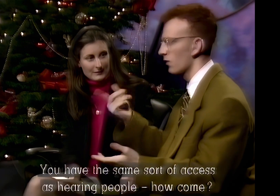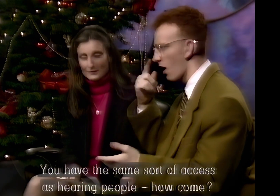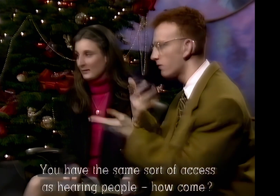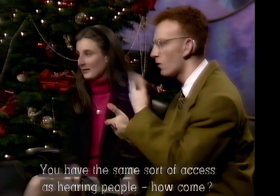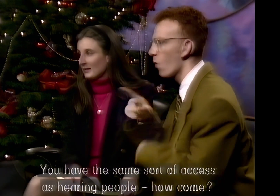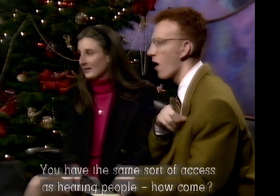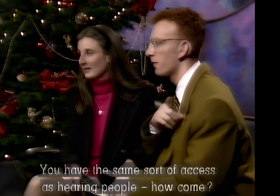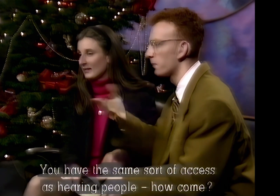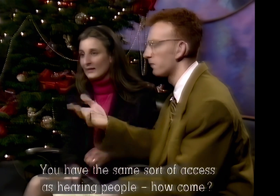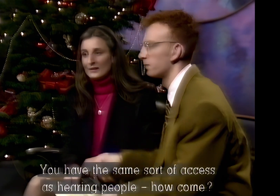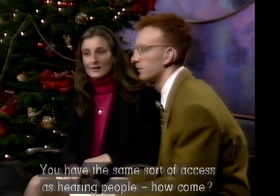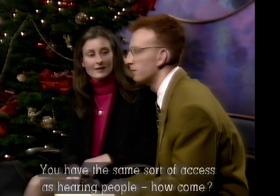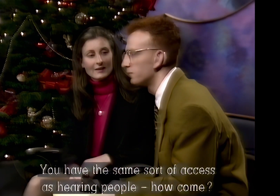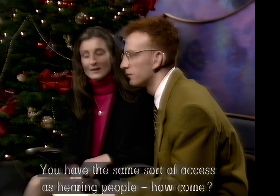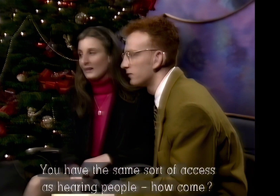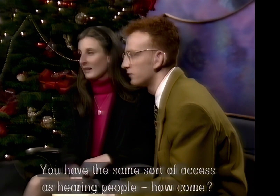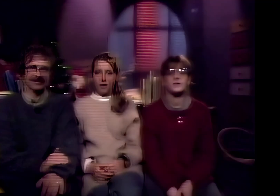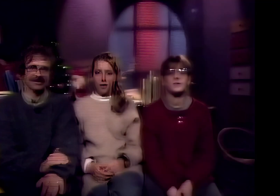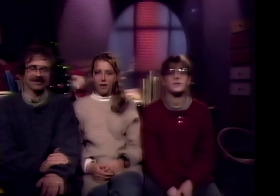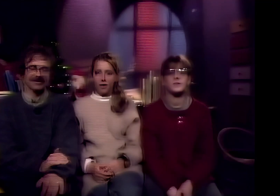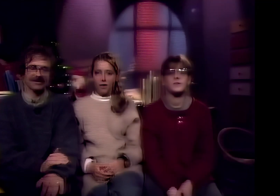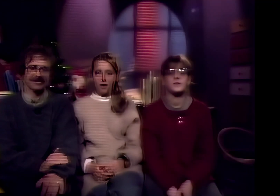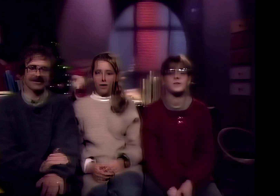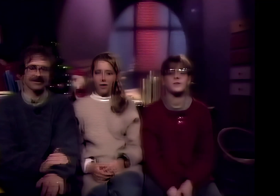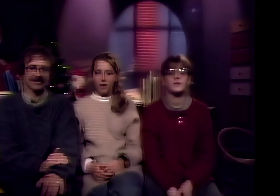same sort of level of access as hearing people. How come? How do you get this?